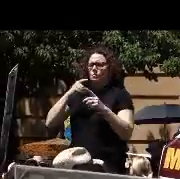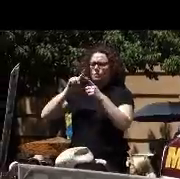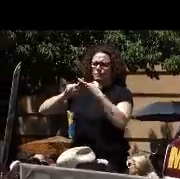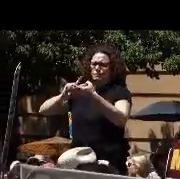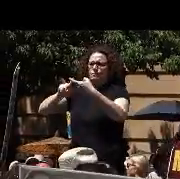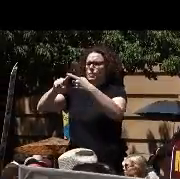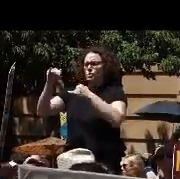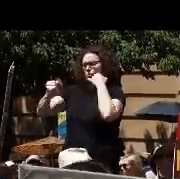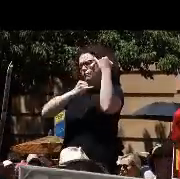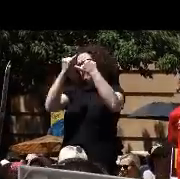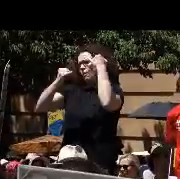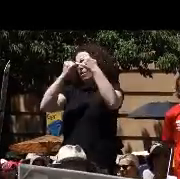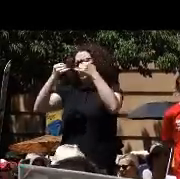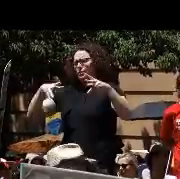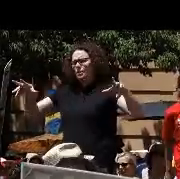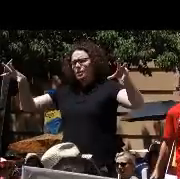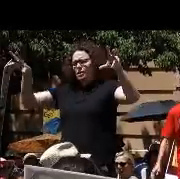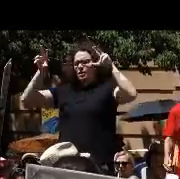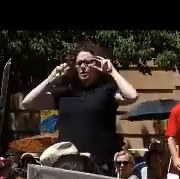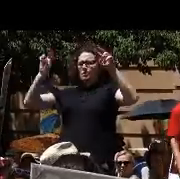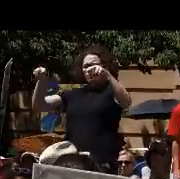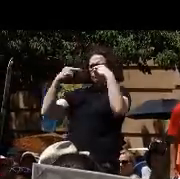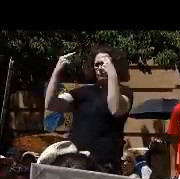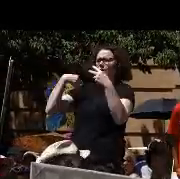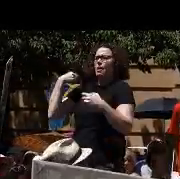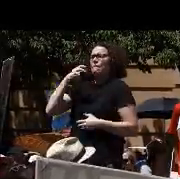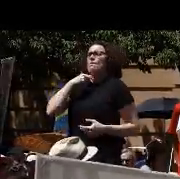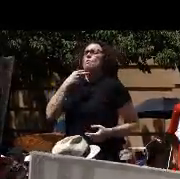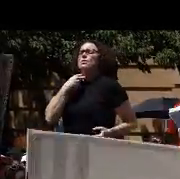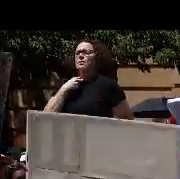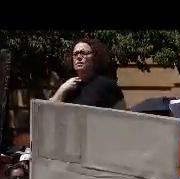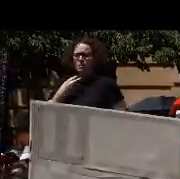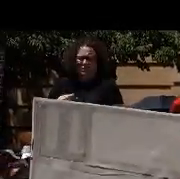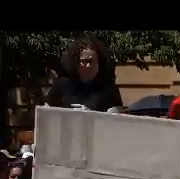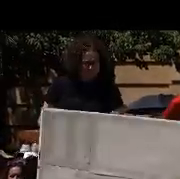our voices and deliver us a modern Australia we can be proud of.